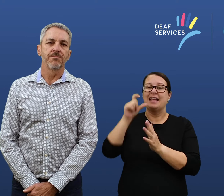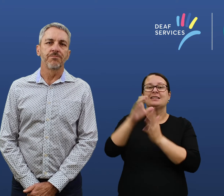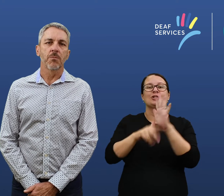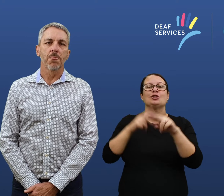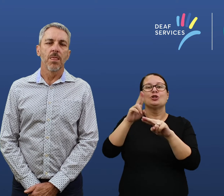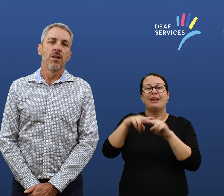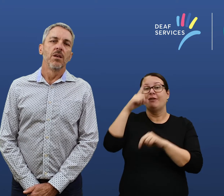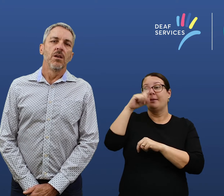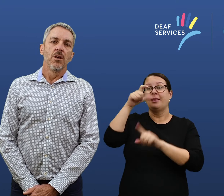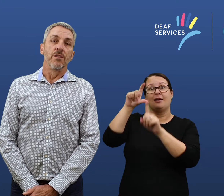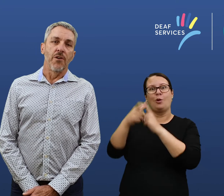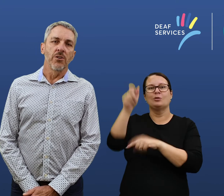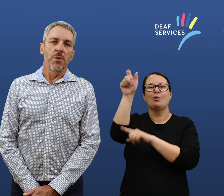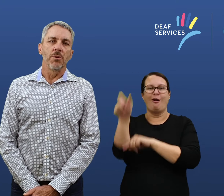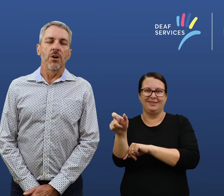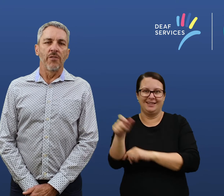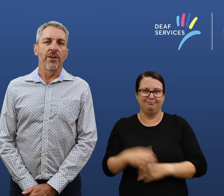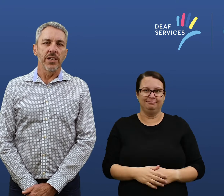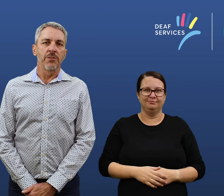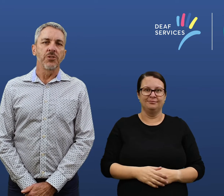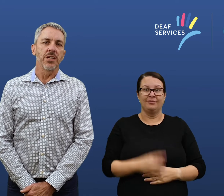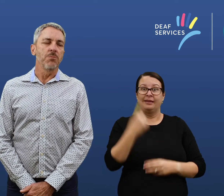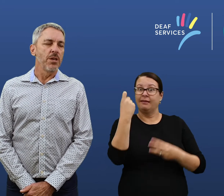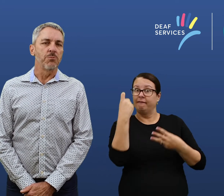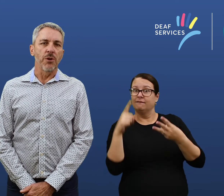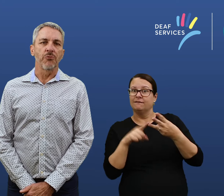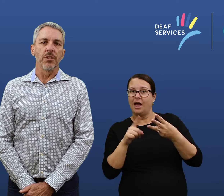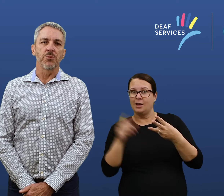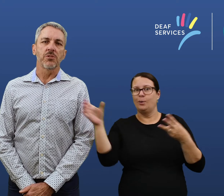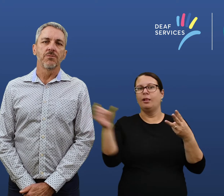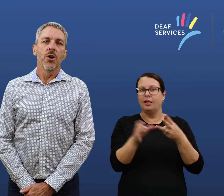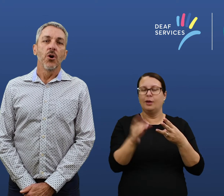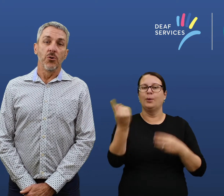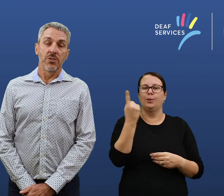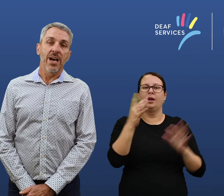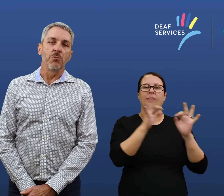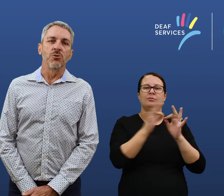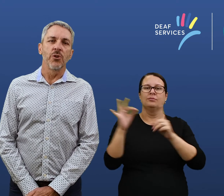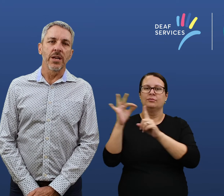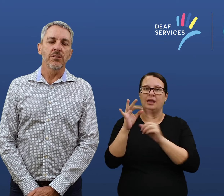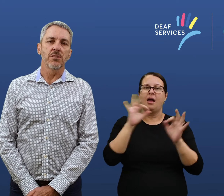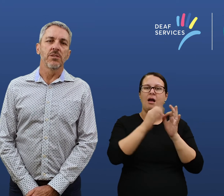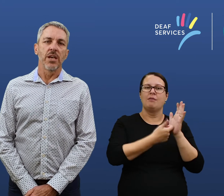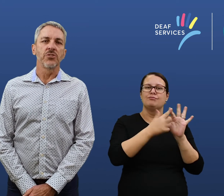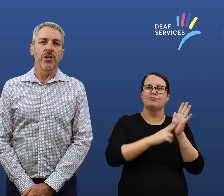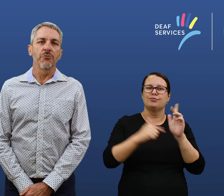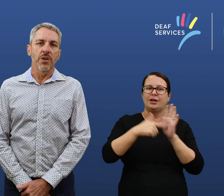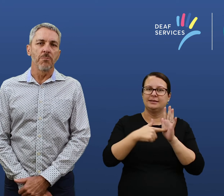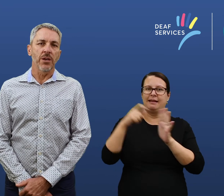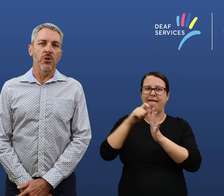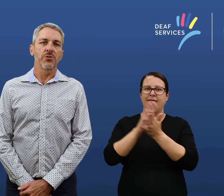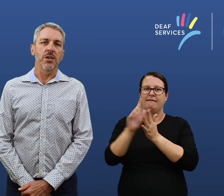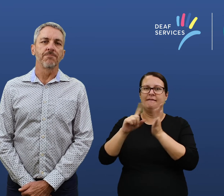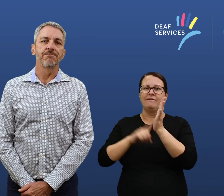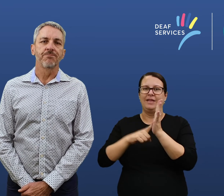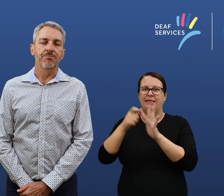Officer. The final member of our executive team is Brent Phillips, who today will join us as Chief